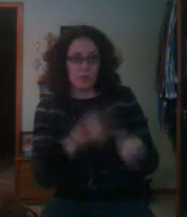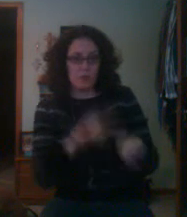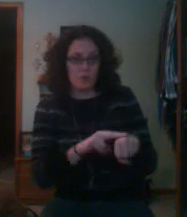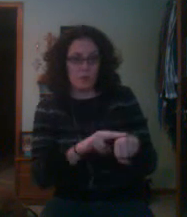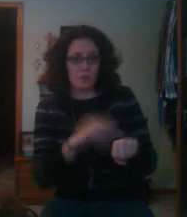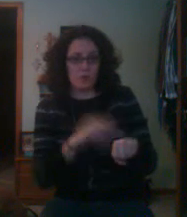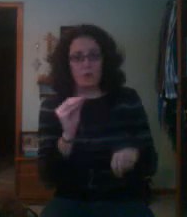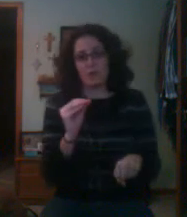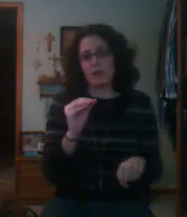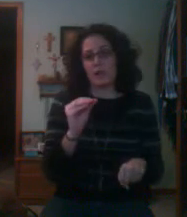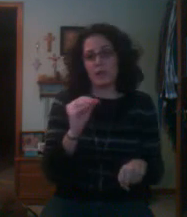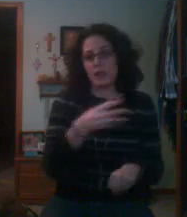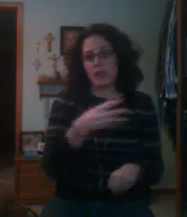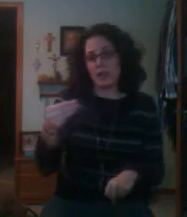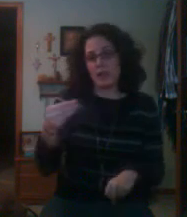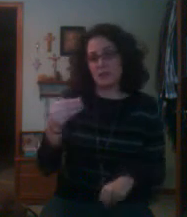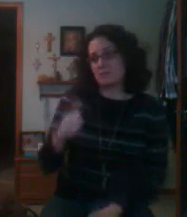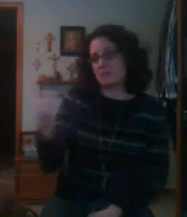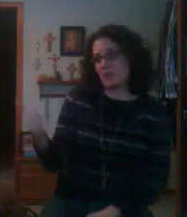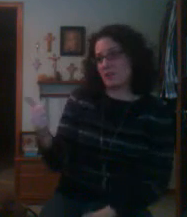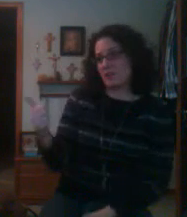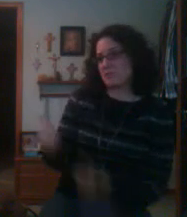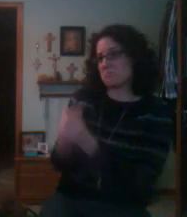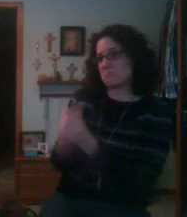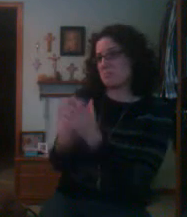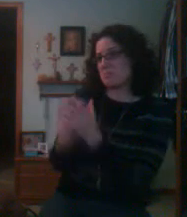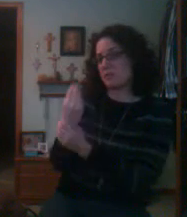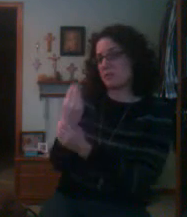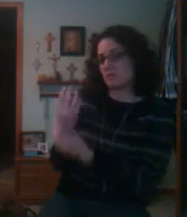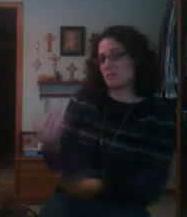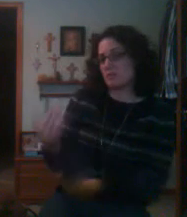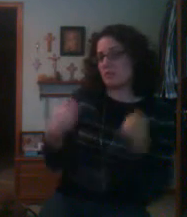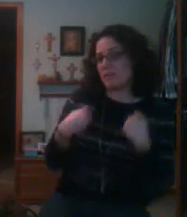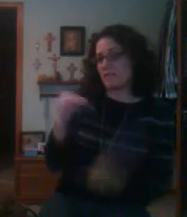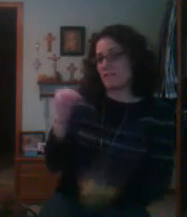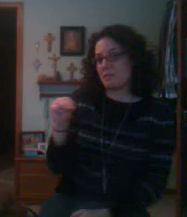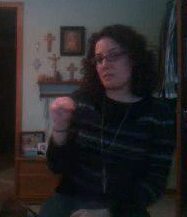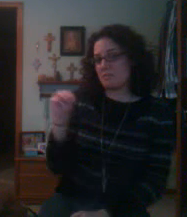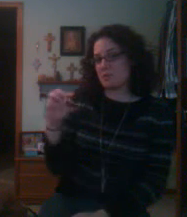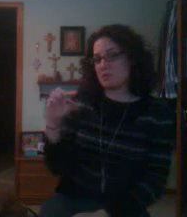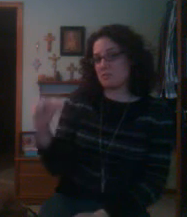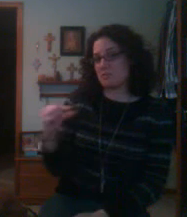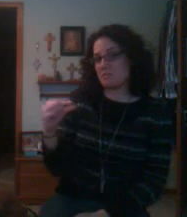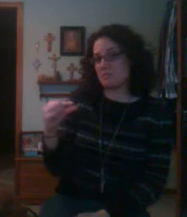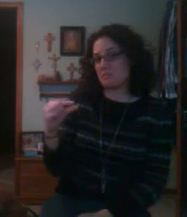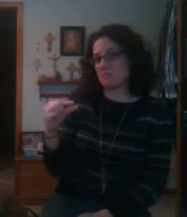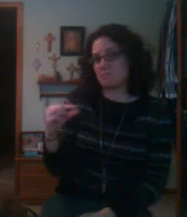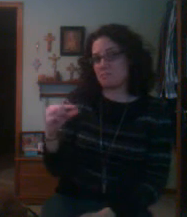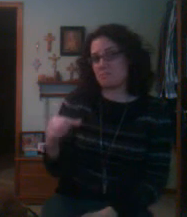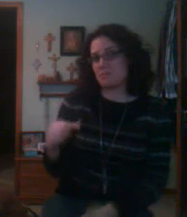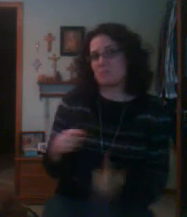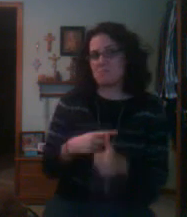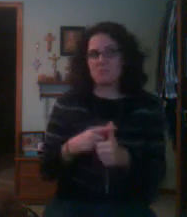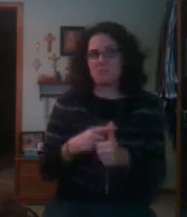the same. We're going to have a lot of control variables, such as the amount of light, the amount of water, the